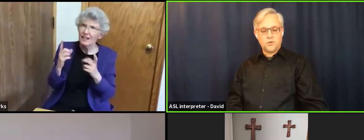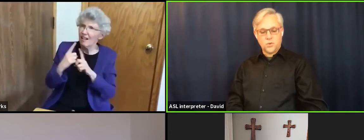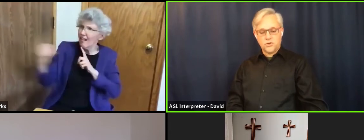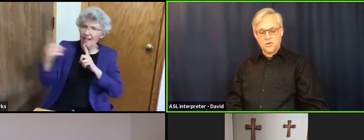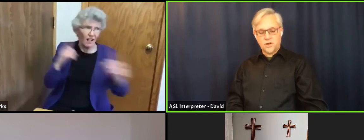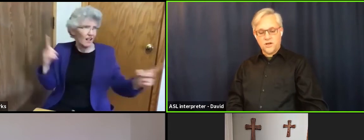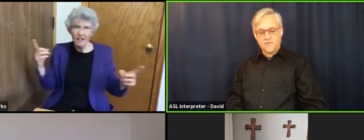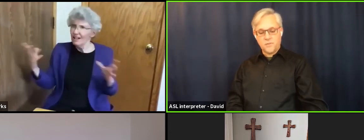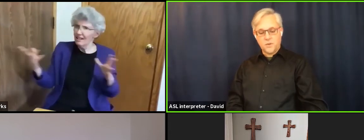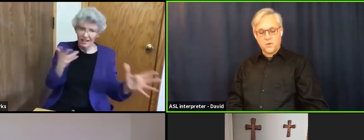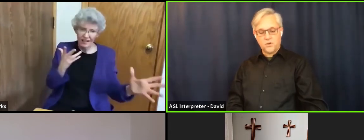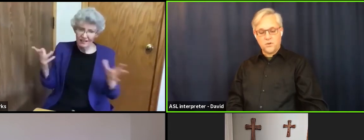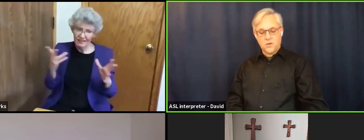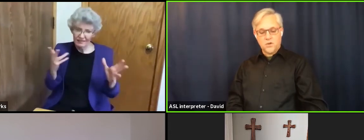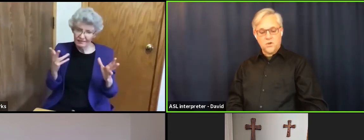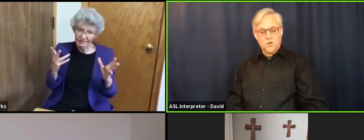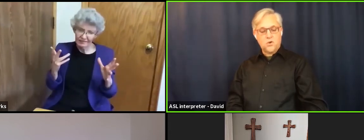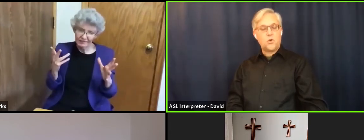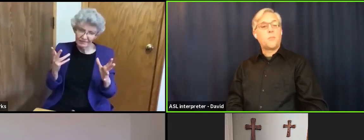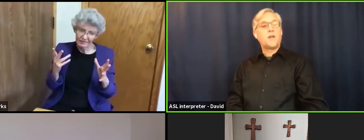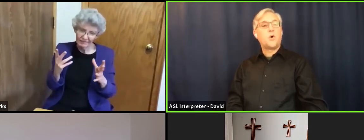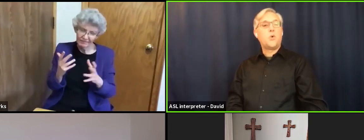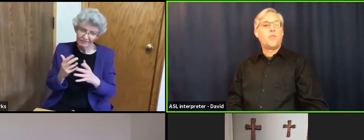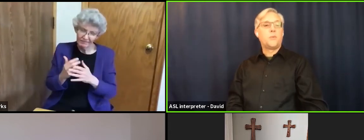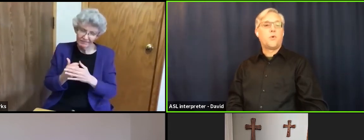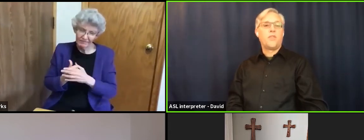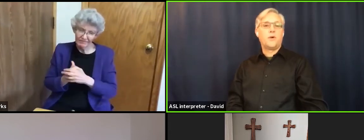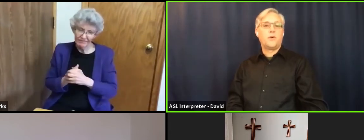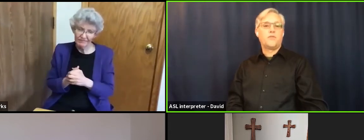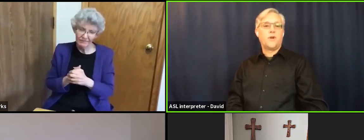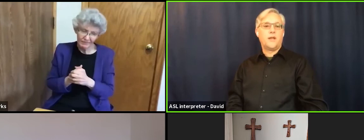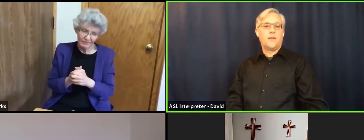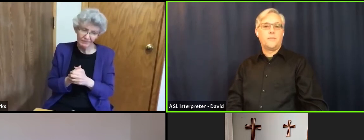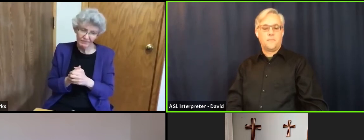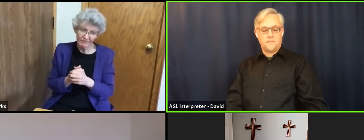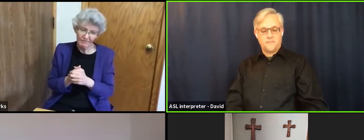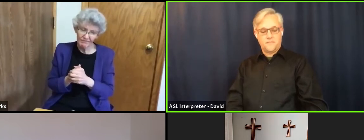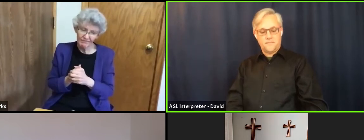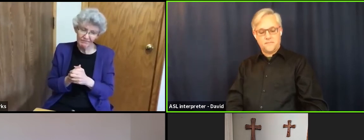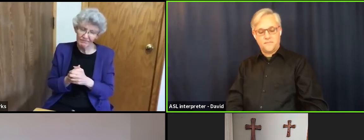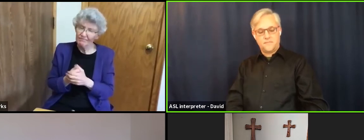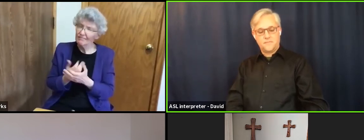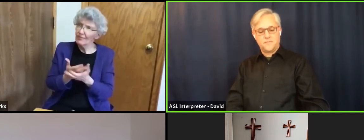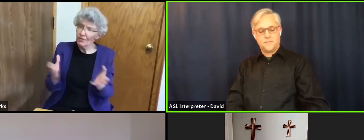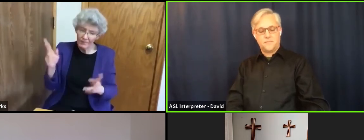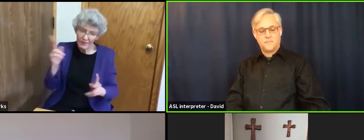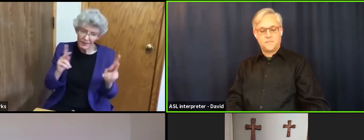for those who are shut off from anyone who might hold them while they are afraid,